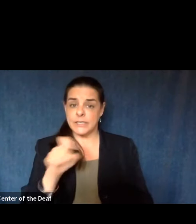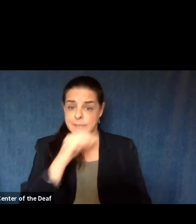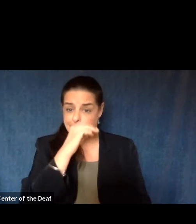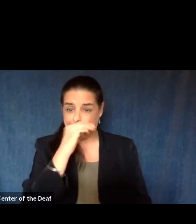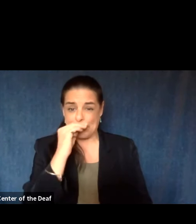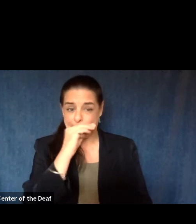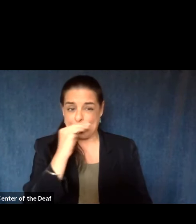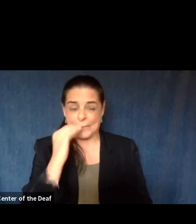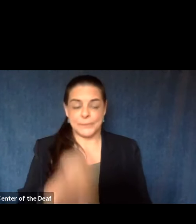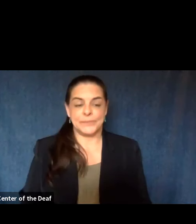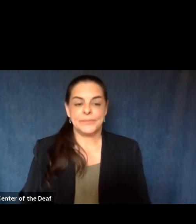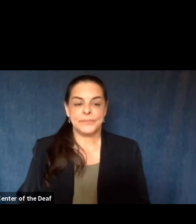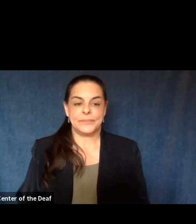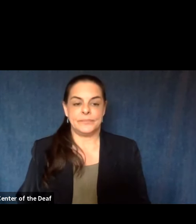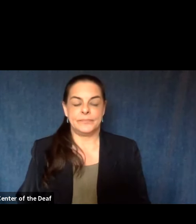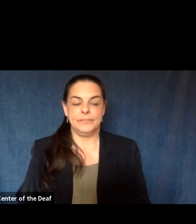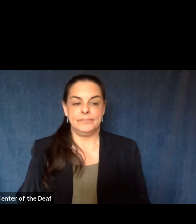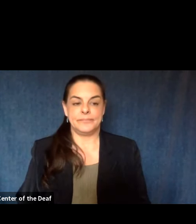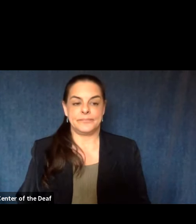feature.